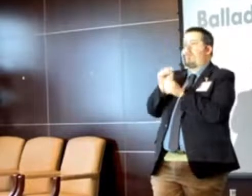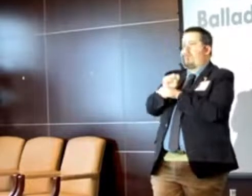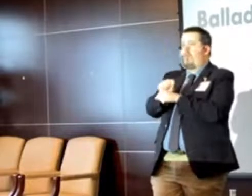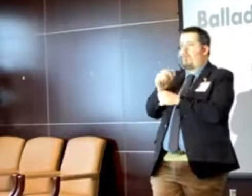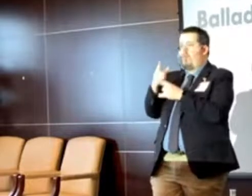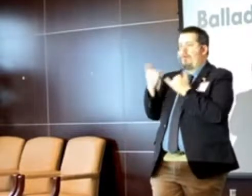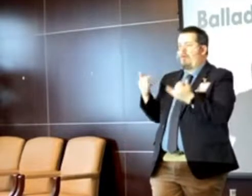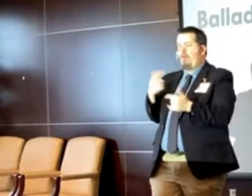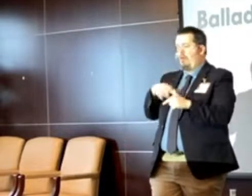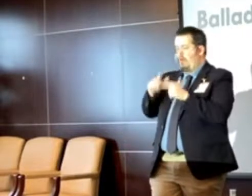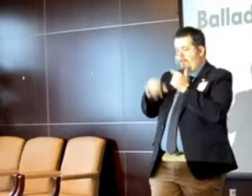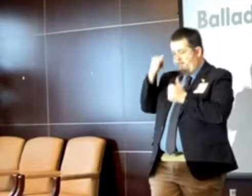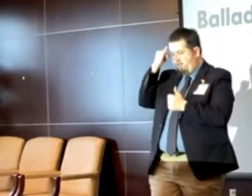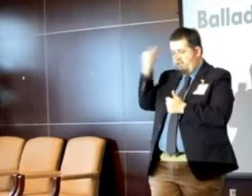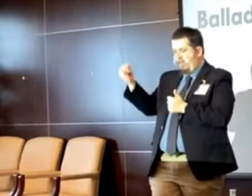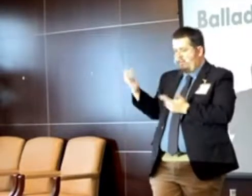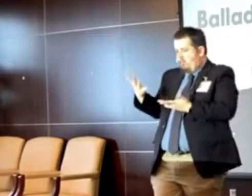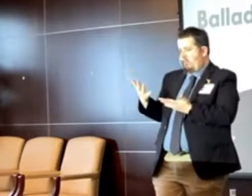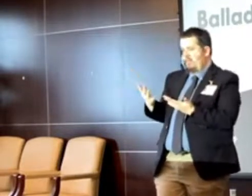now.